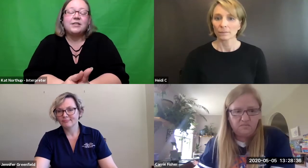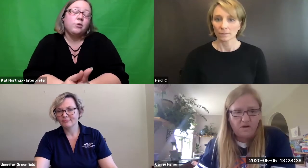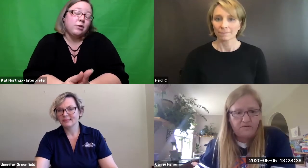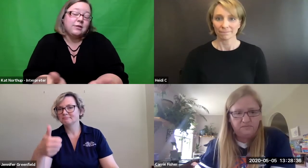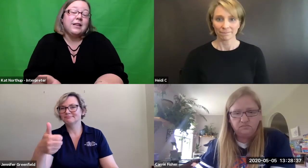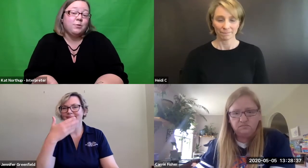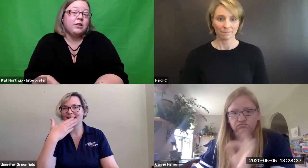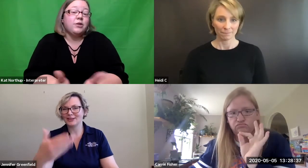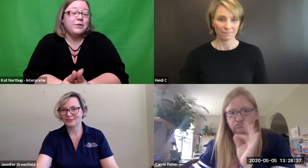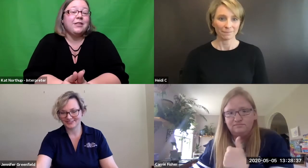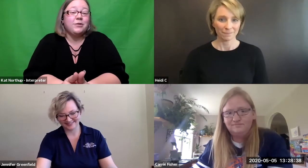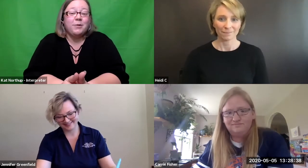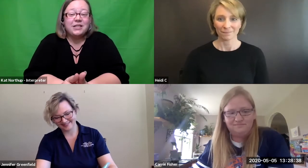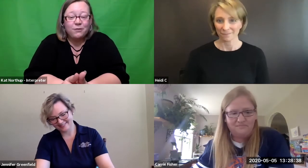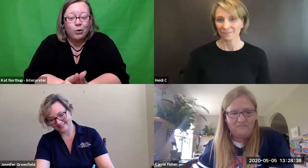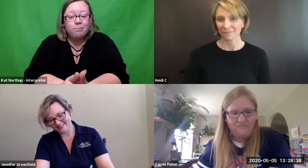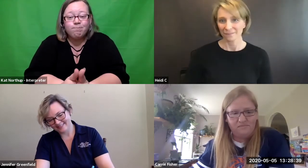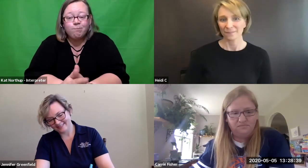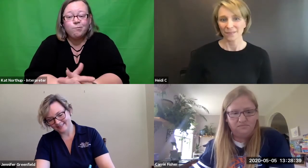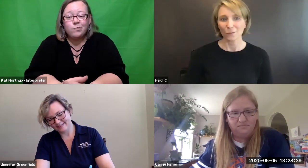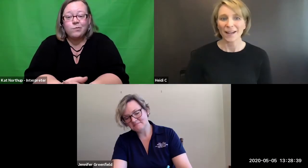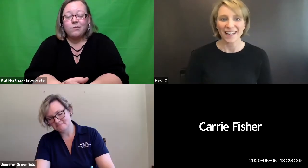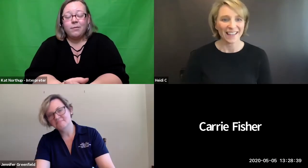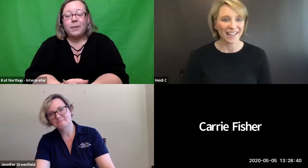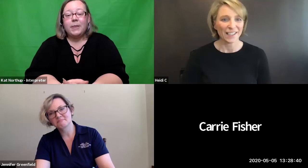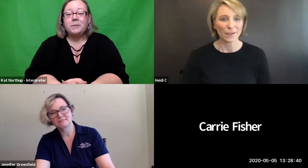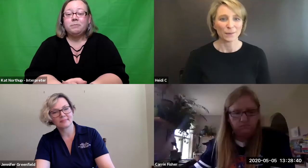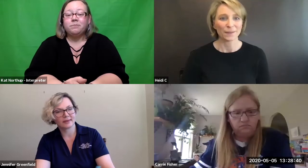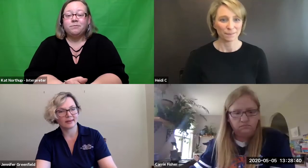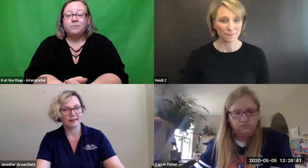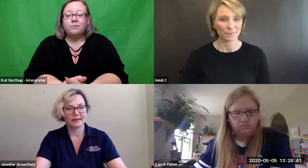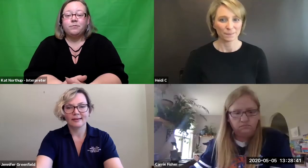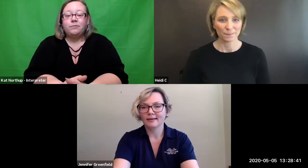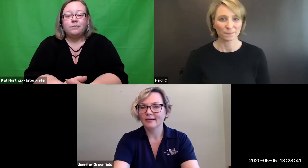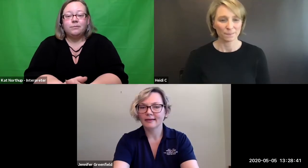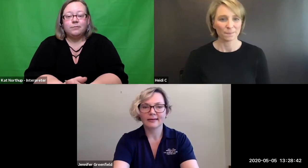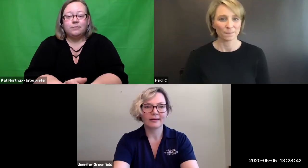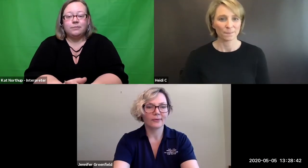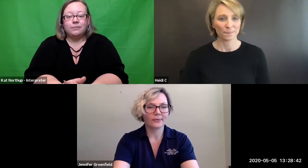plan. And so that's what they're using those monies for. Great, thank you.